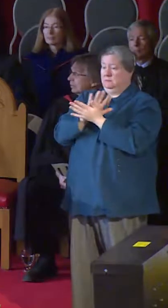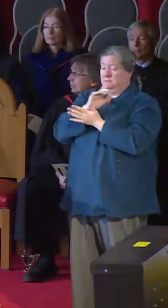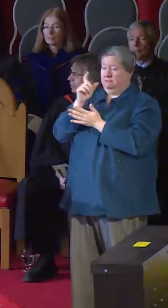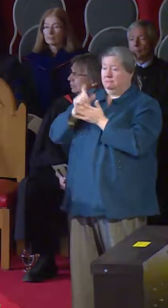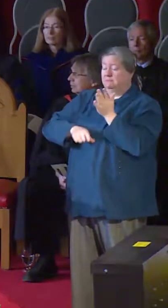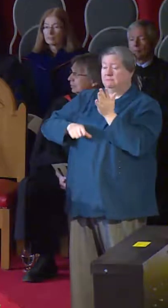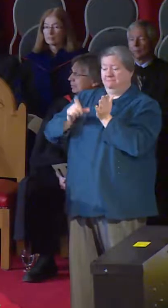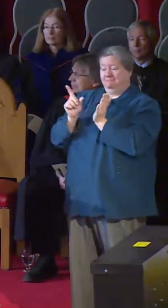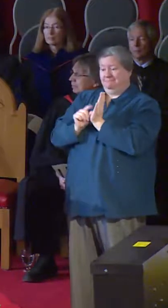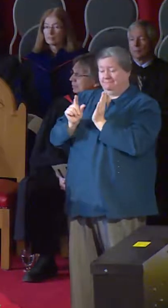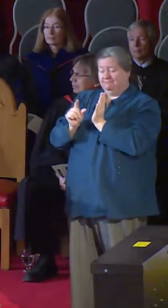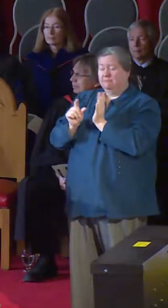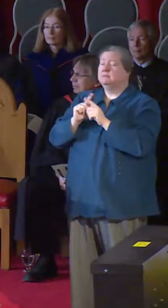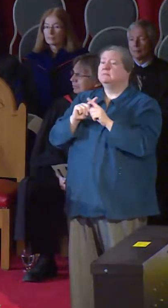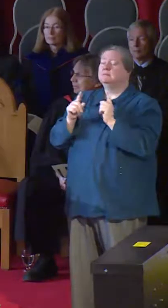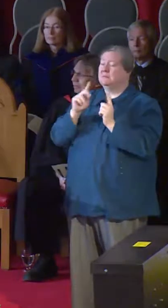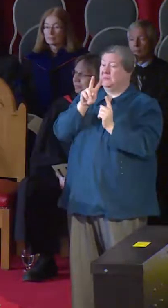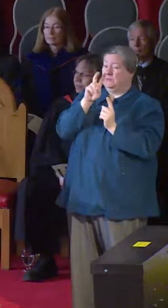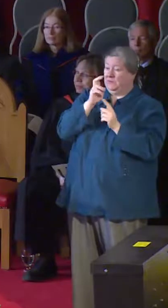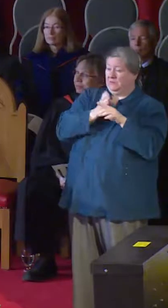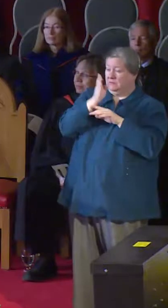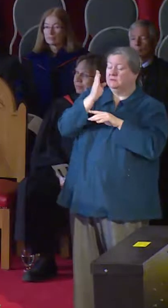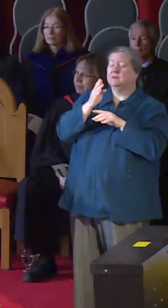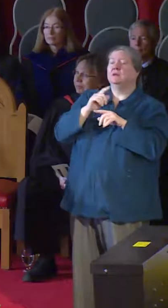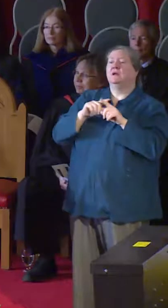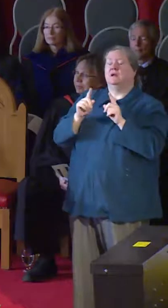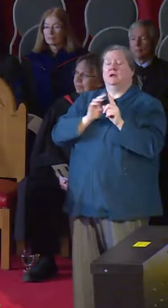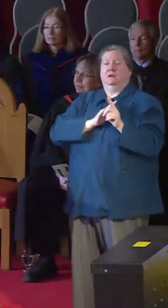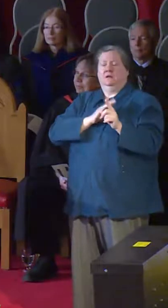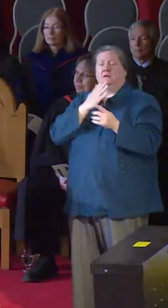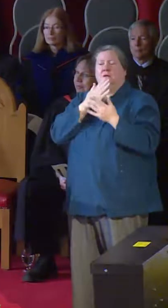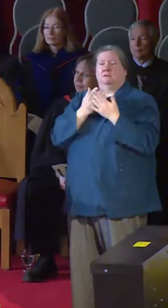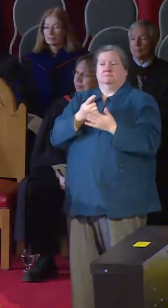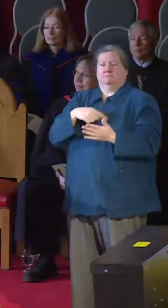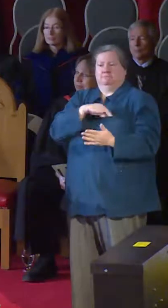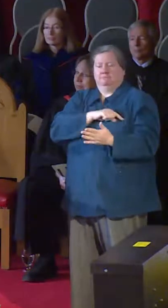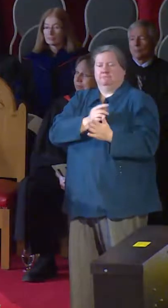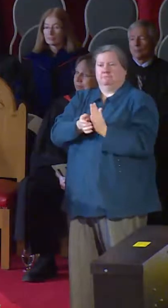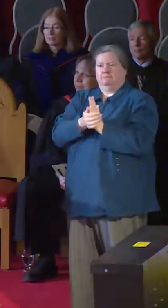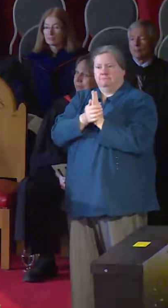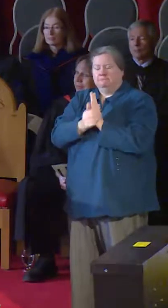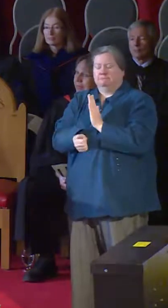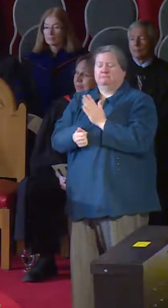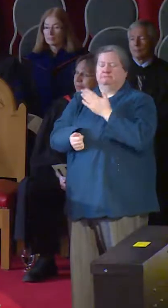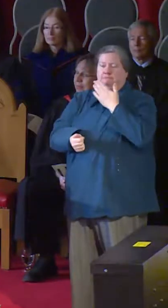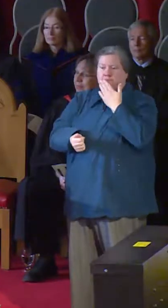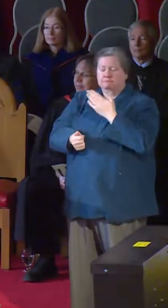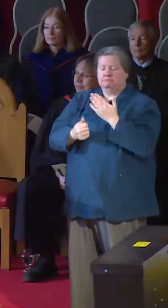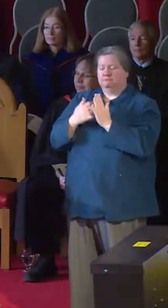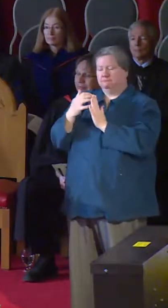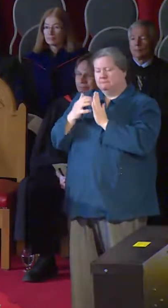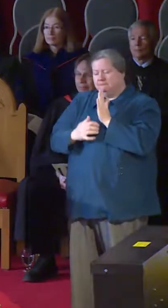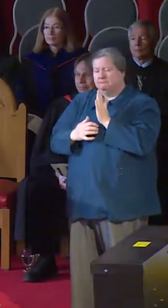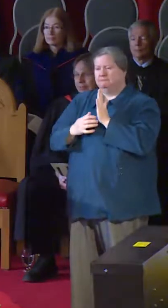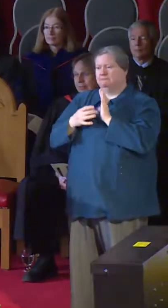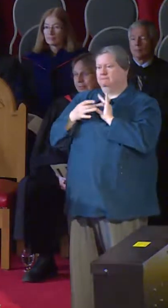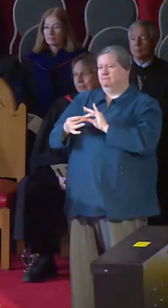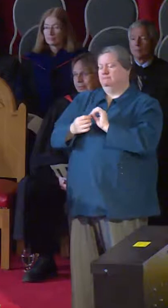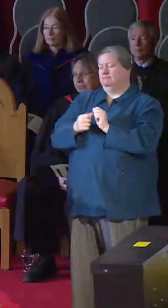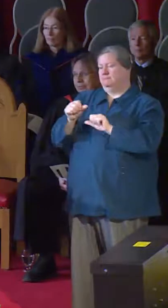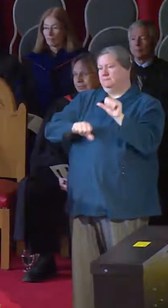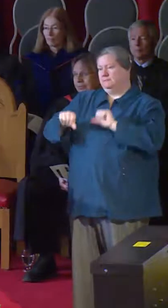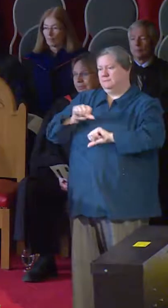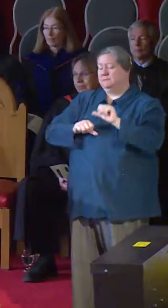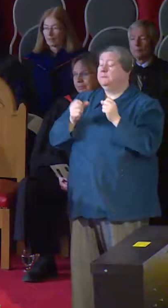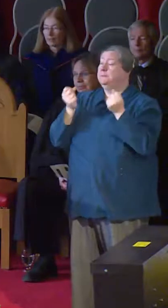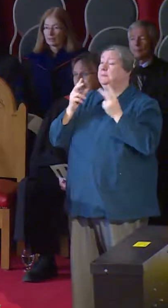more important than the volume is the high quality of Dr. Prescott's contributions to science. He is considered by